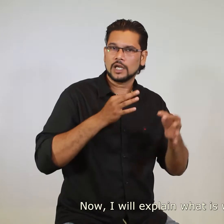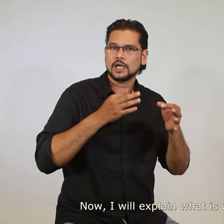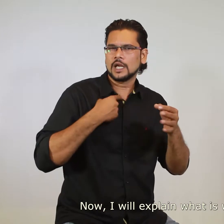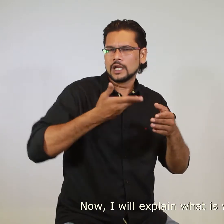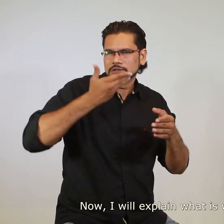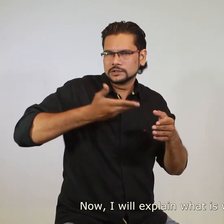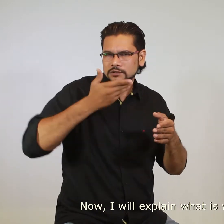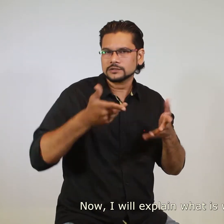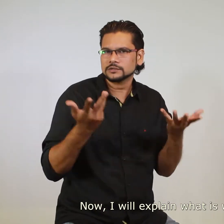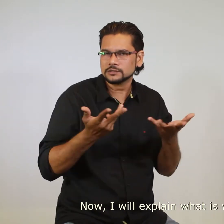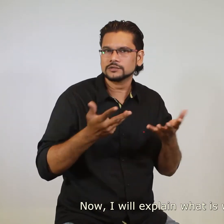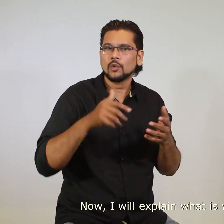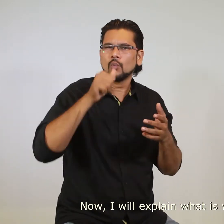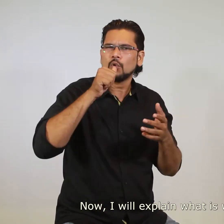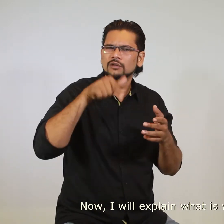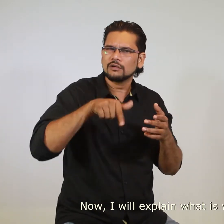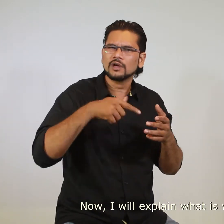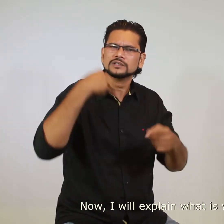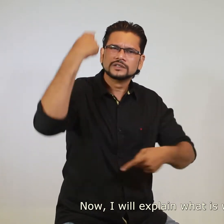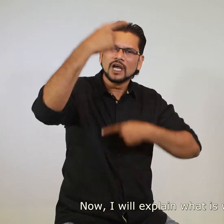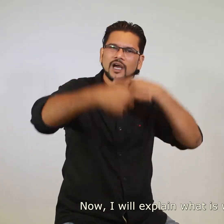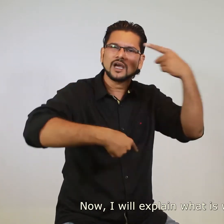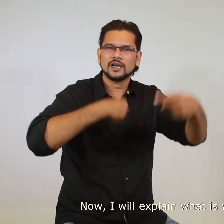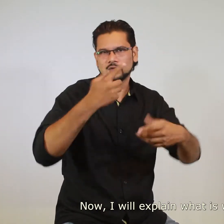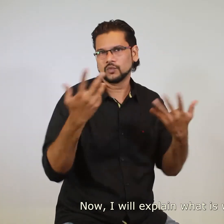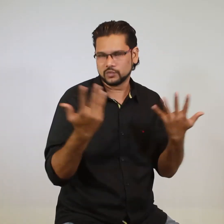Now, I'll explain what is water cycle.